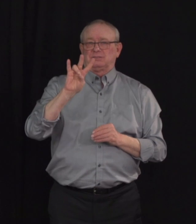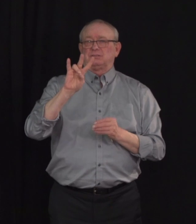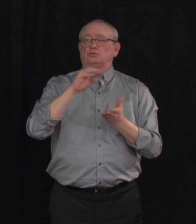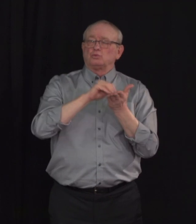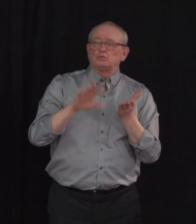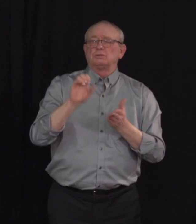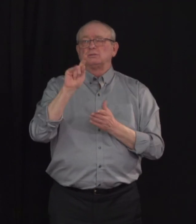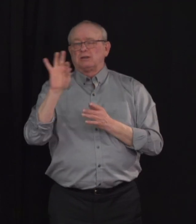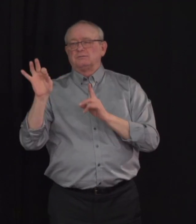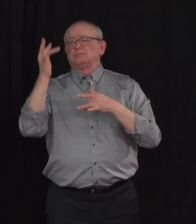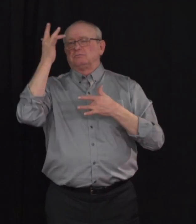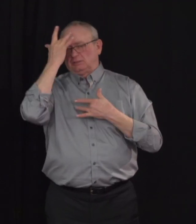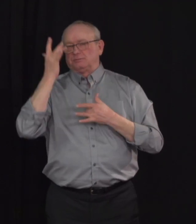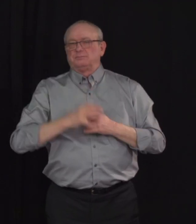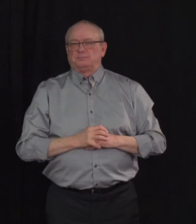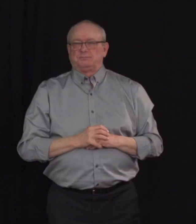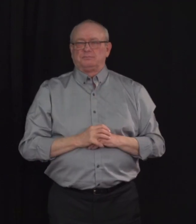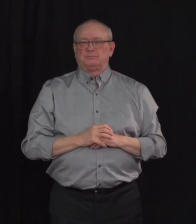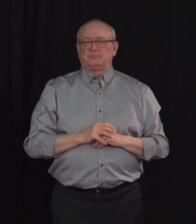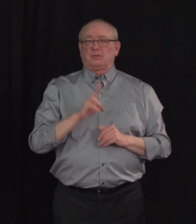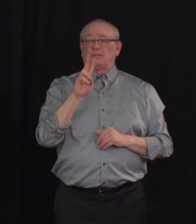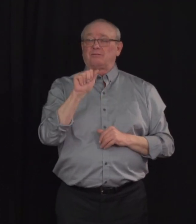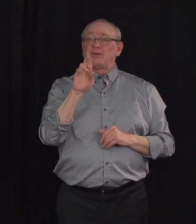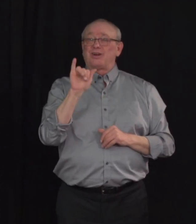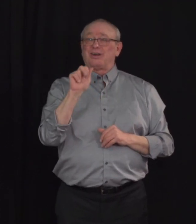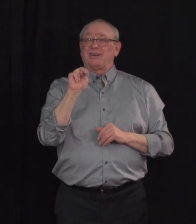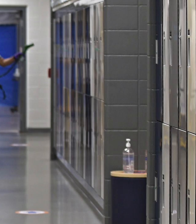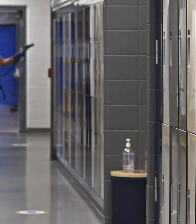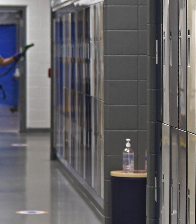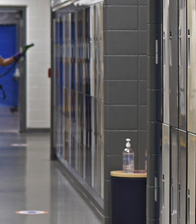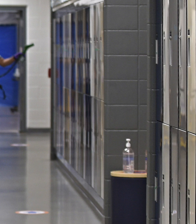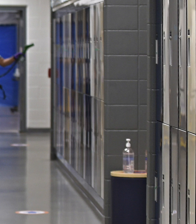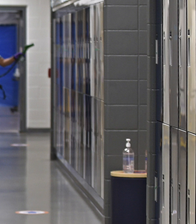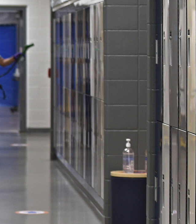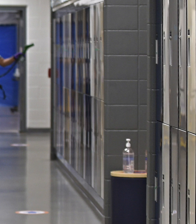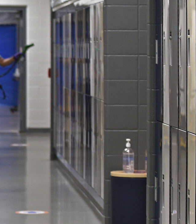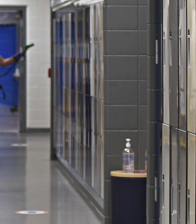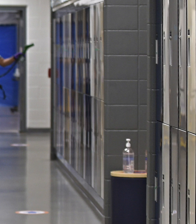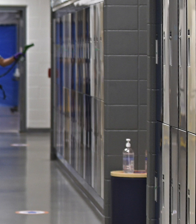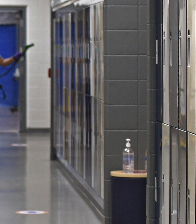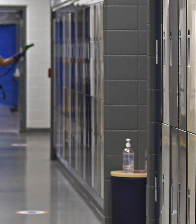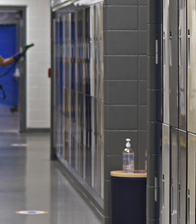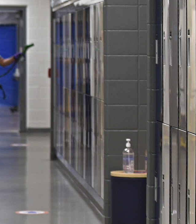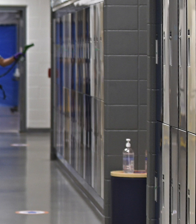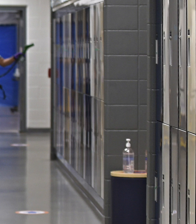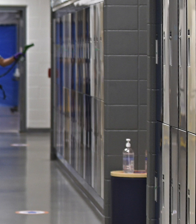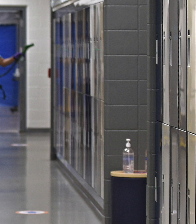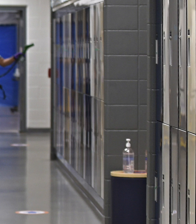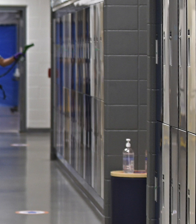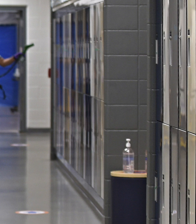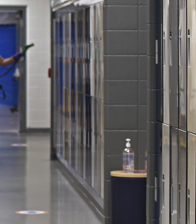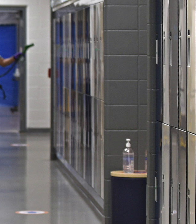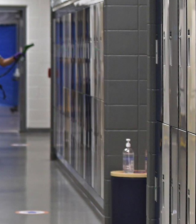cases. This includes new cases linked to a school. We were informed today that there are now 2